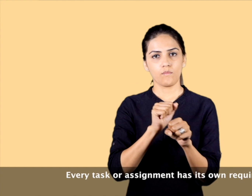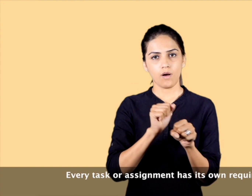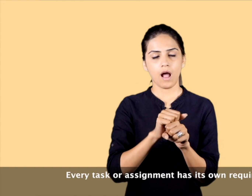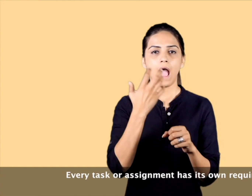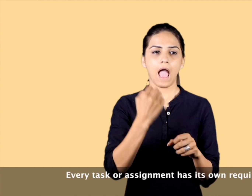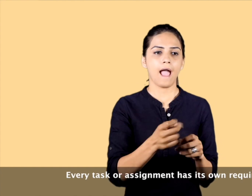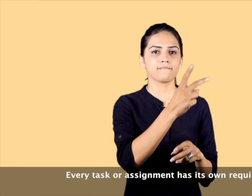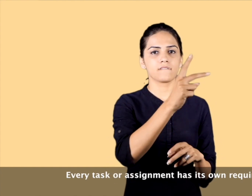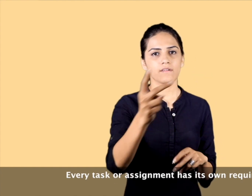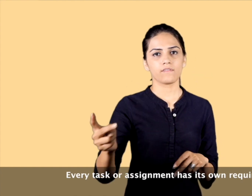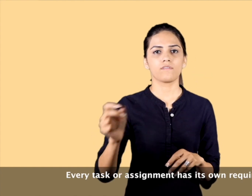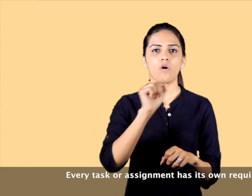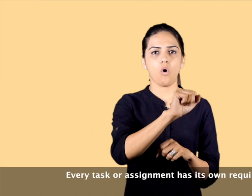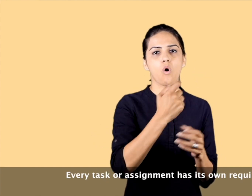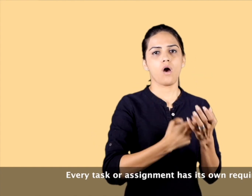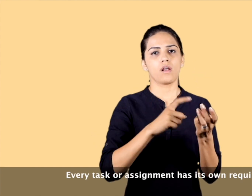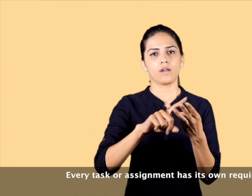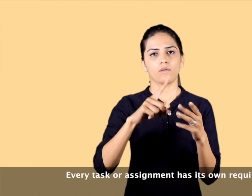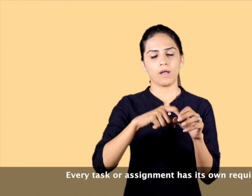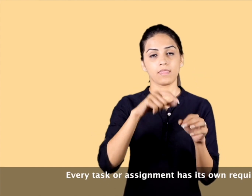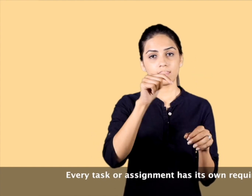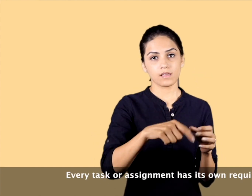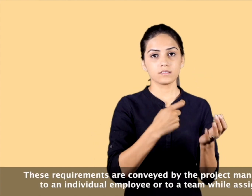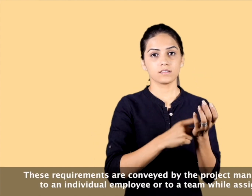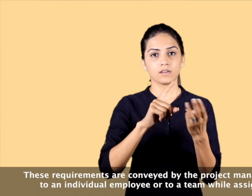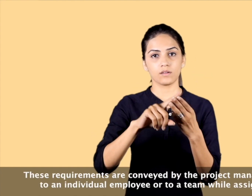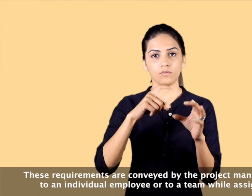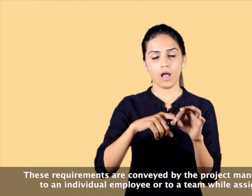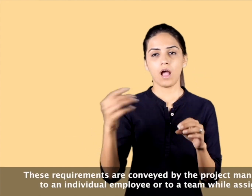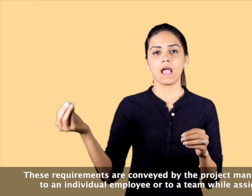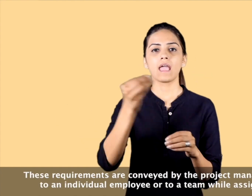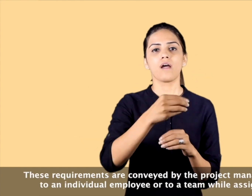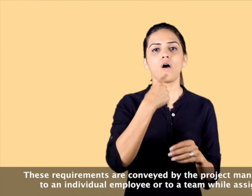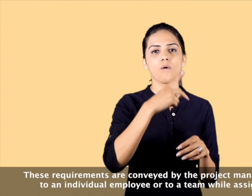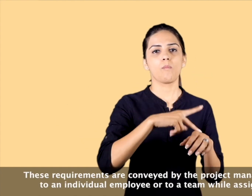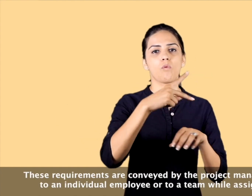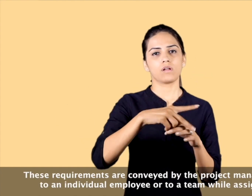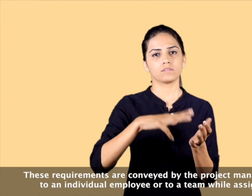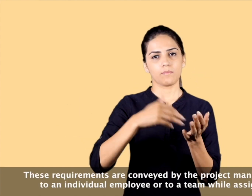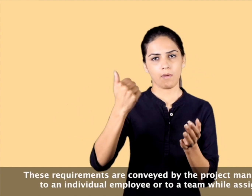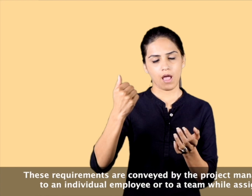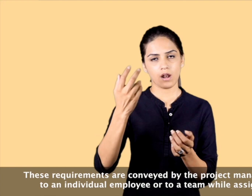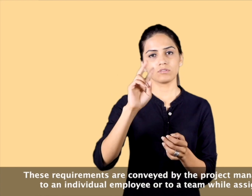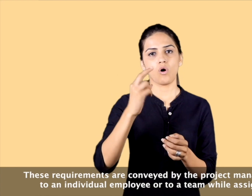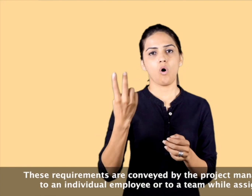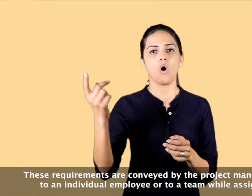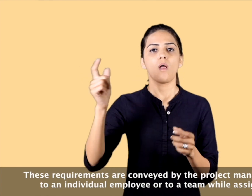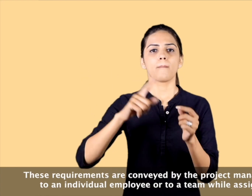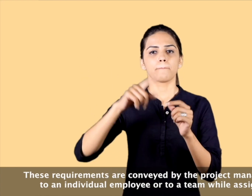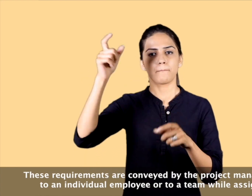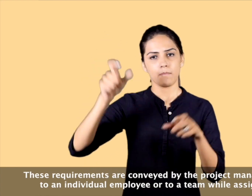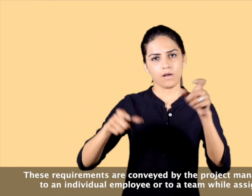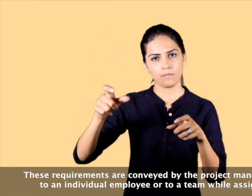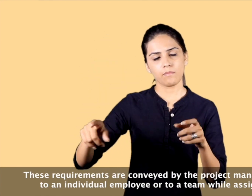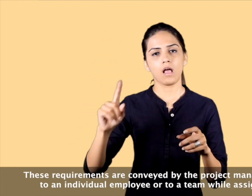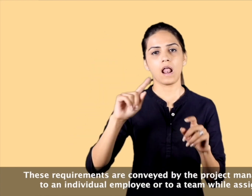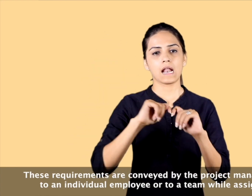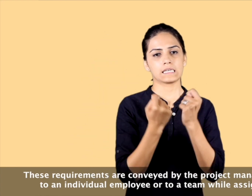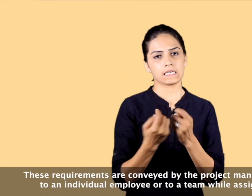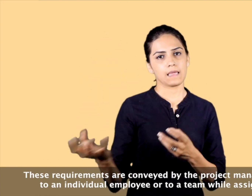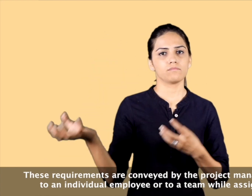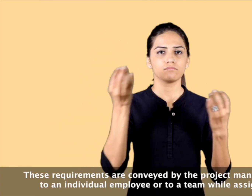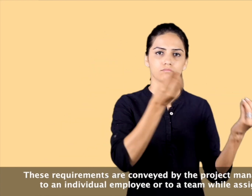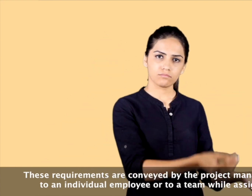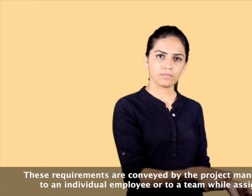Every task or assignment has its own requirements. These requirements are conveyed by the project manager